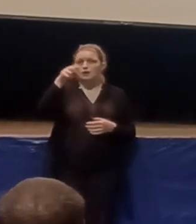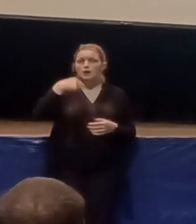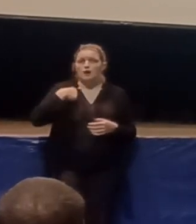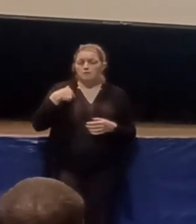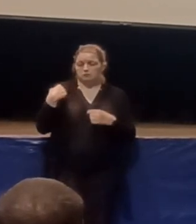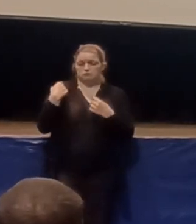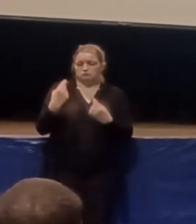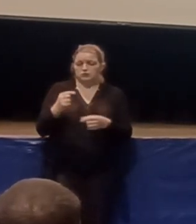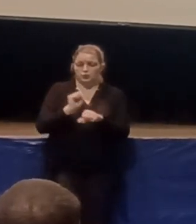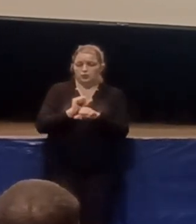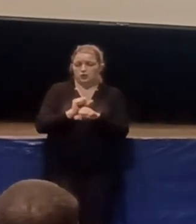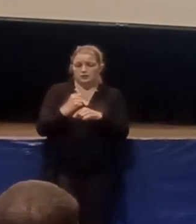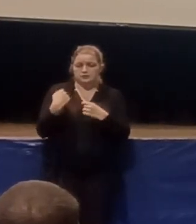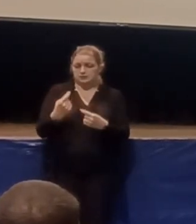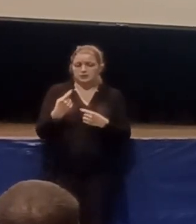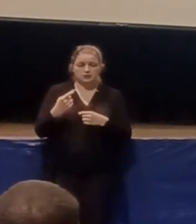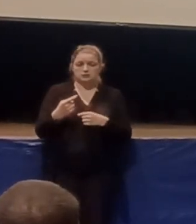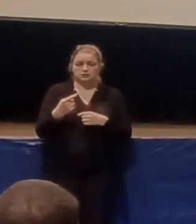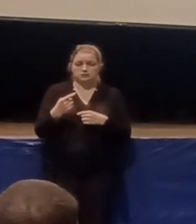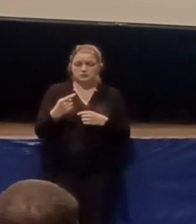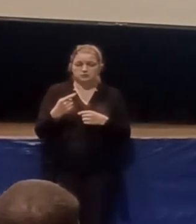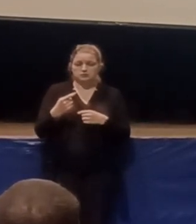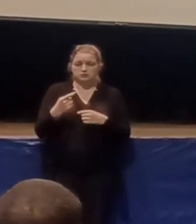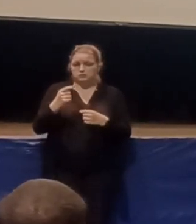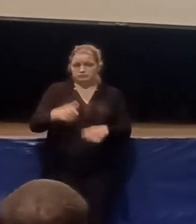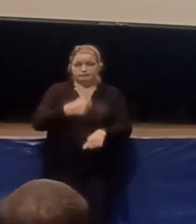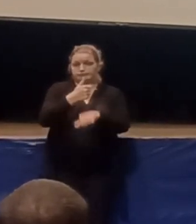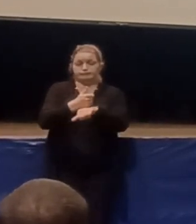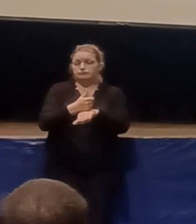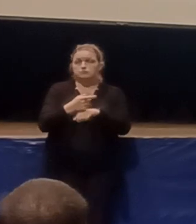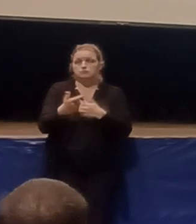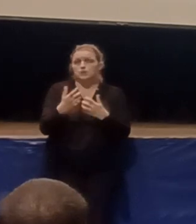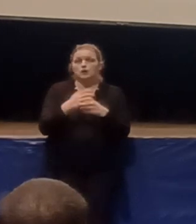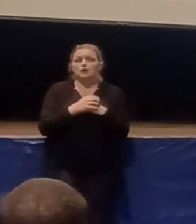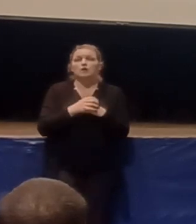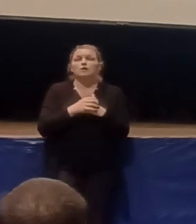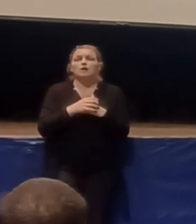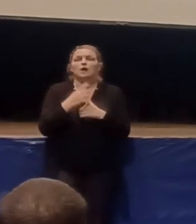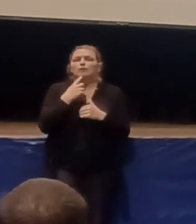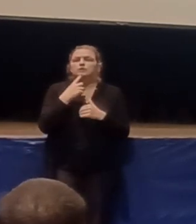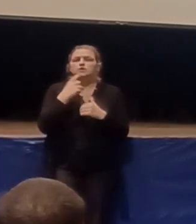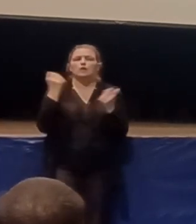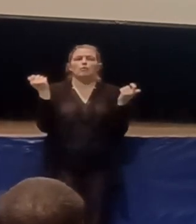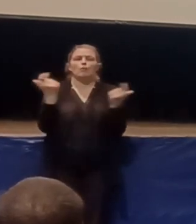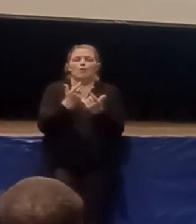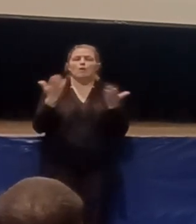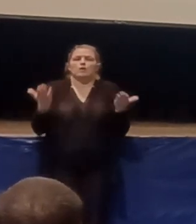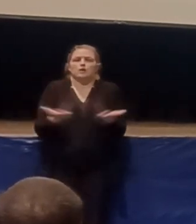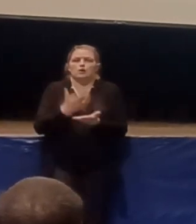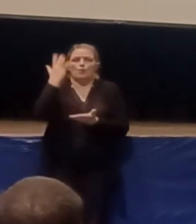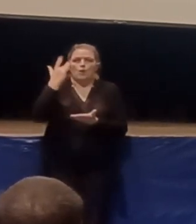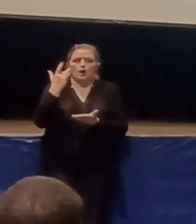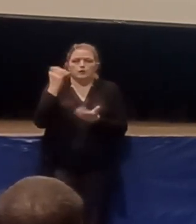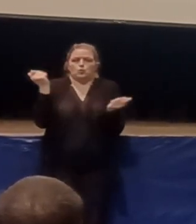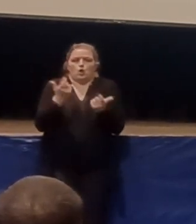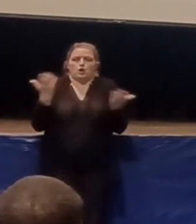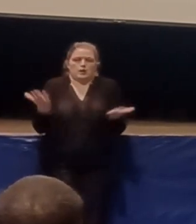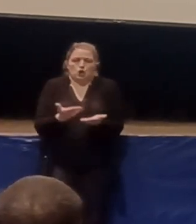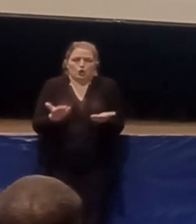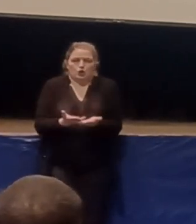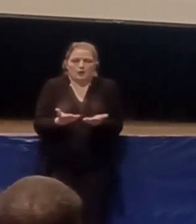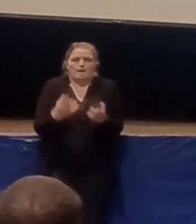working on this since the outset. And I just want to say we're all here because we're all here. It's because people